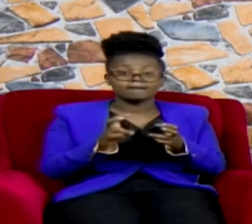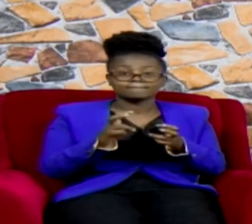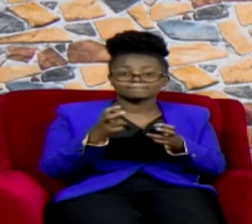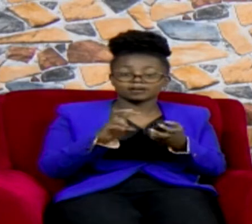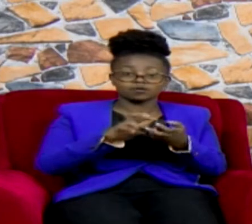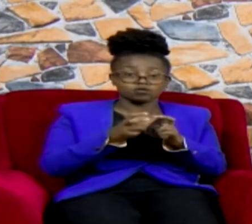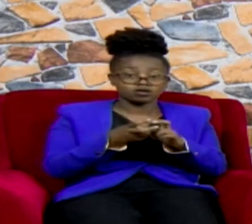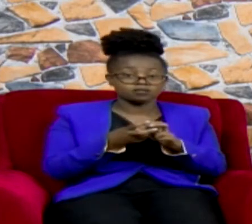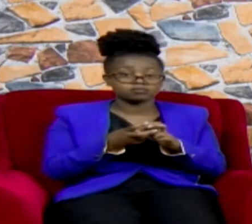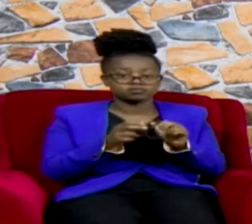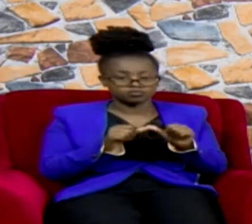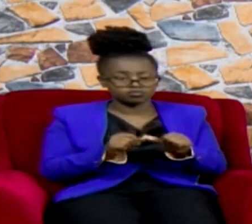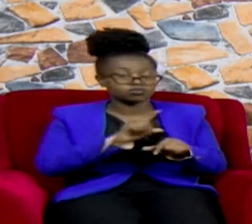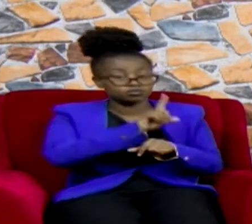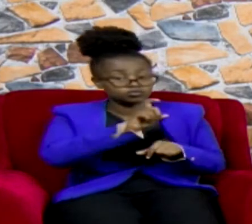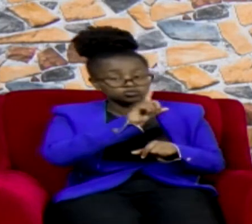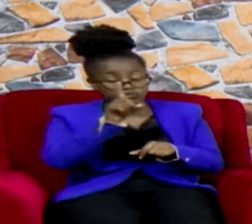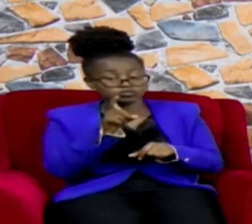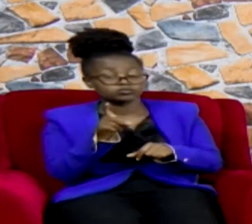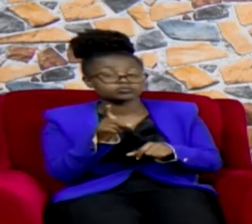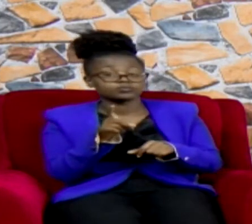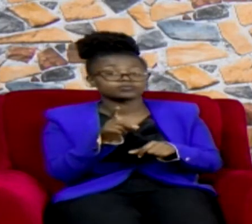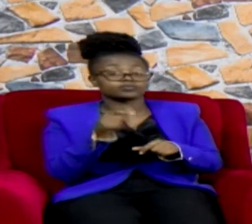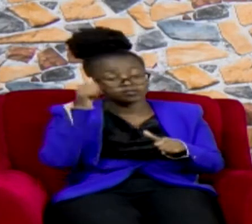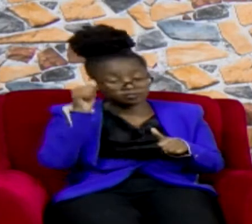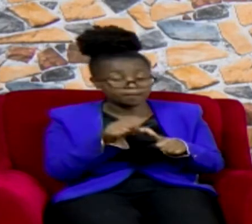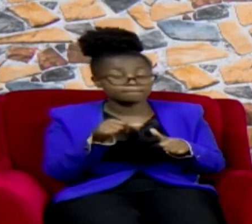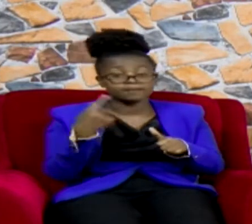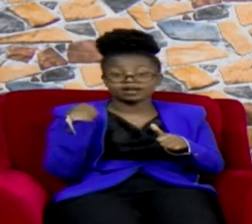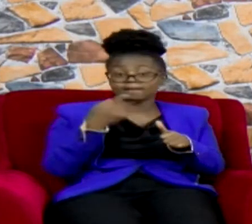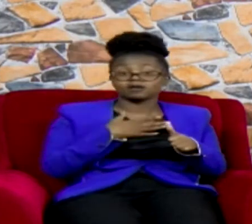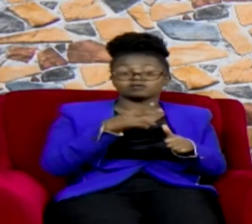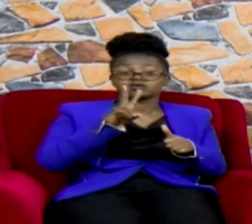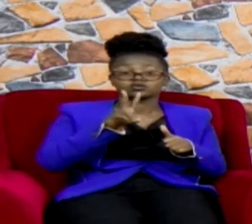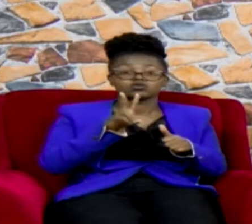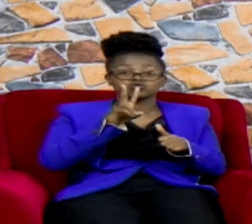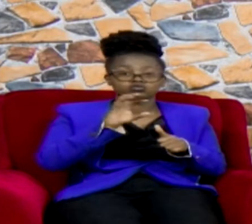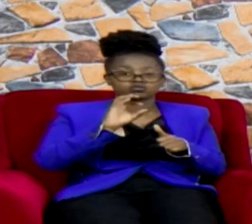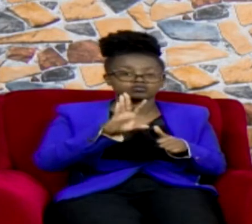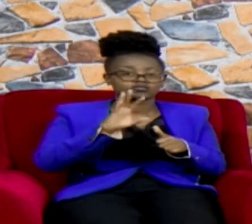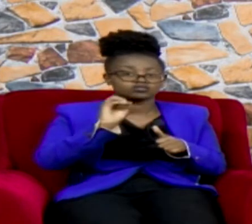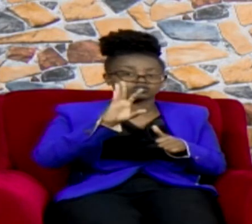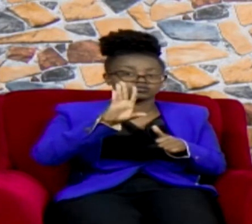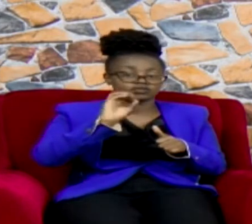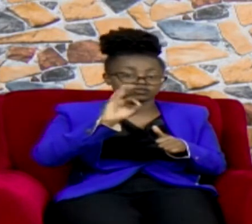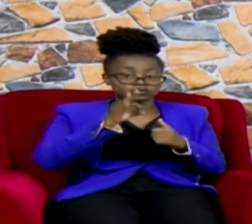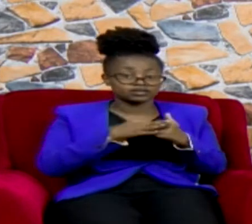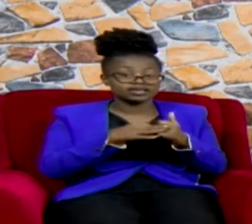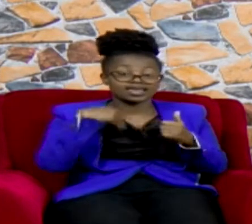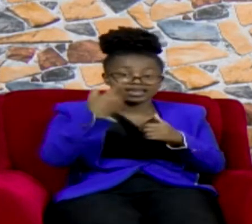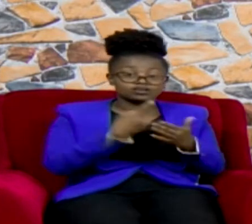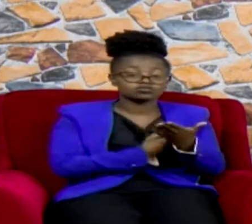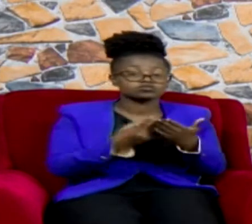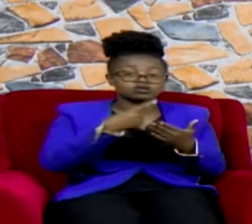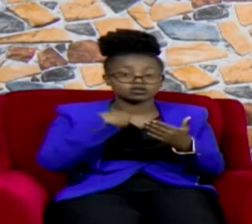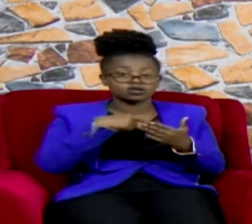to proceed with these questions, ask questions further. And remember also our SMS numbers will still be open. And next week we shall